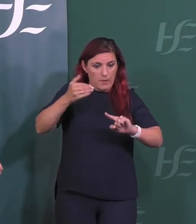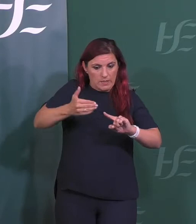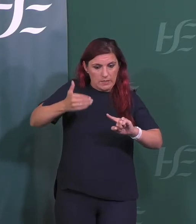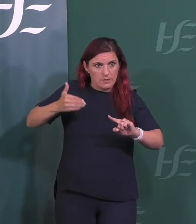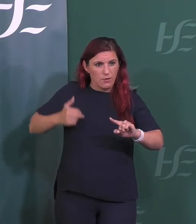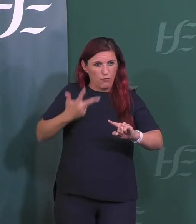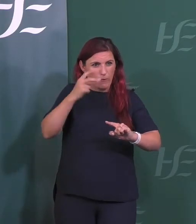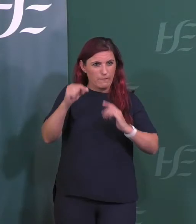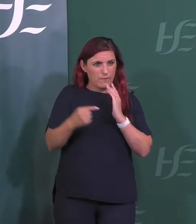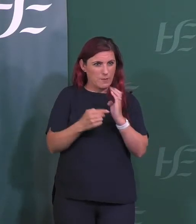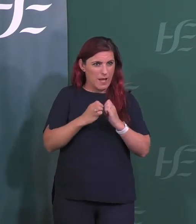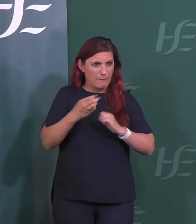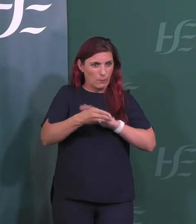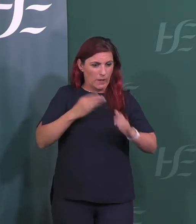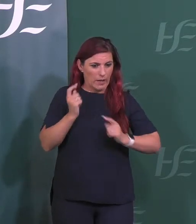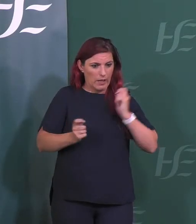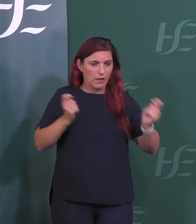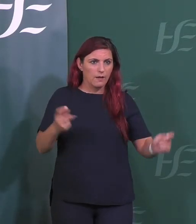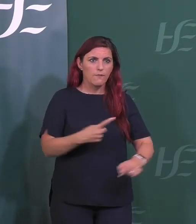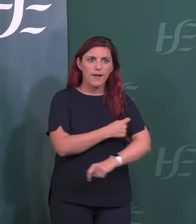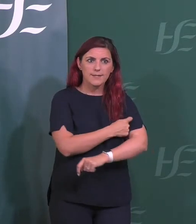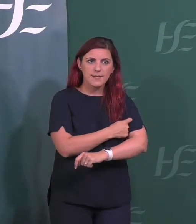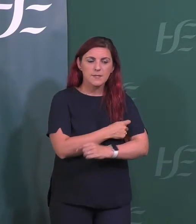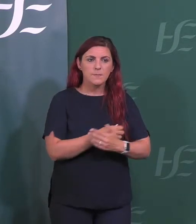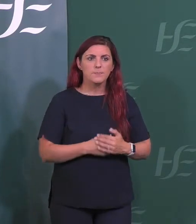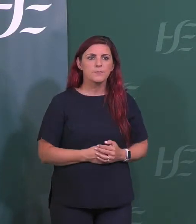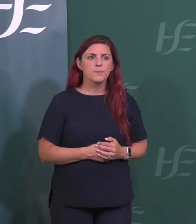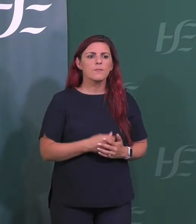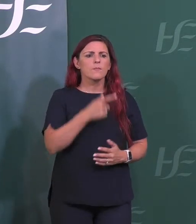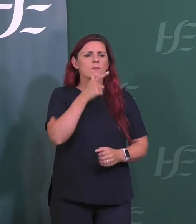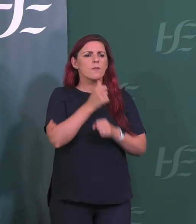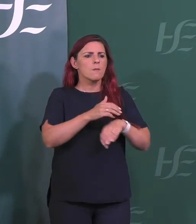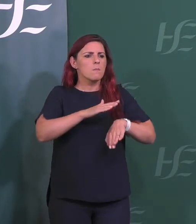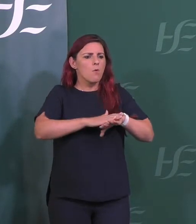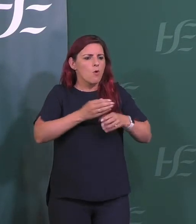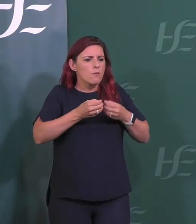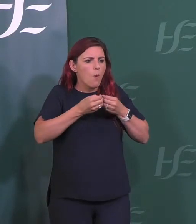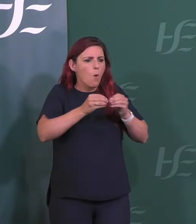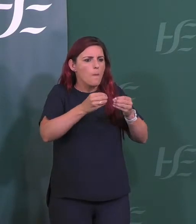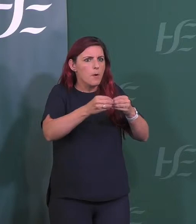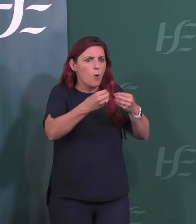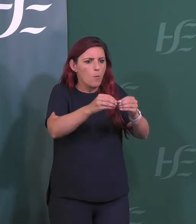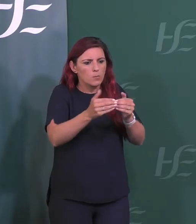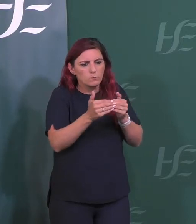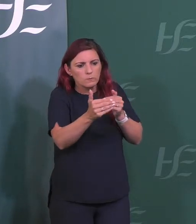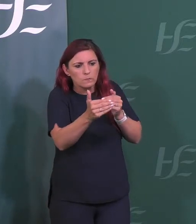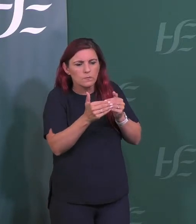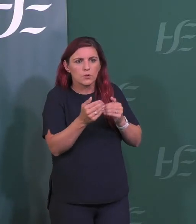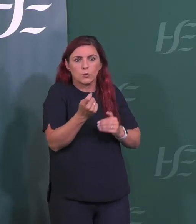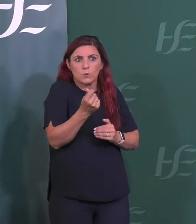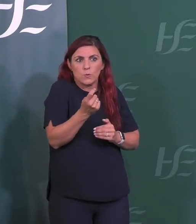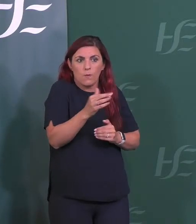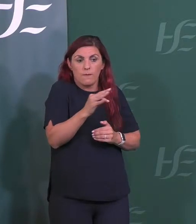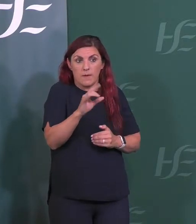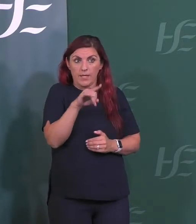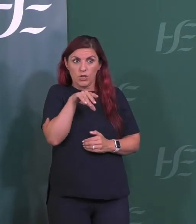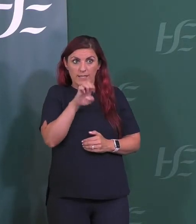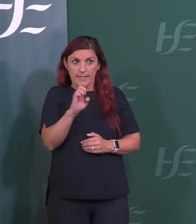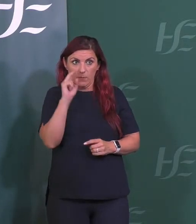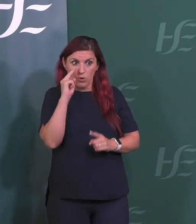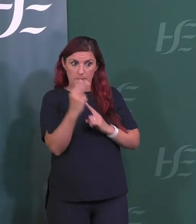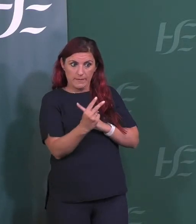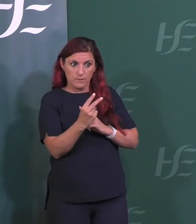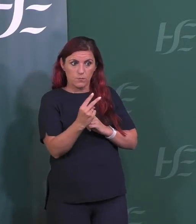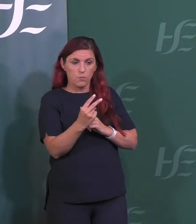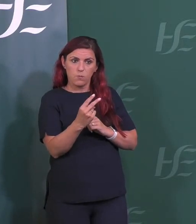Just in terms of the further opening of the economy and reduced restrictions in the next short while, from a HSE perspective,